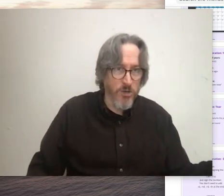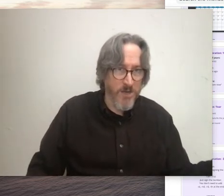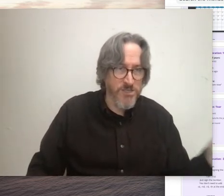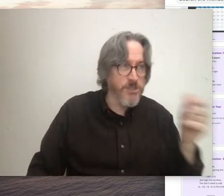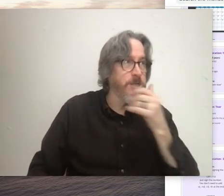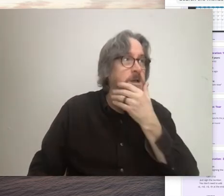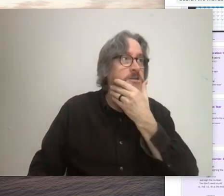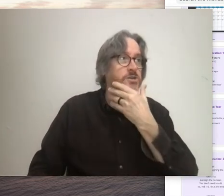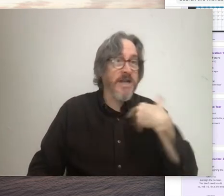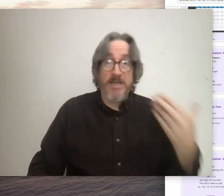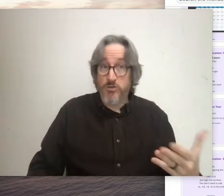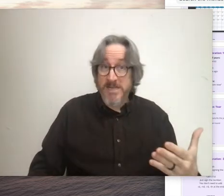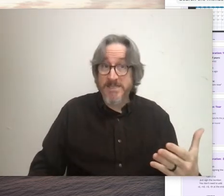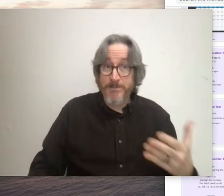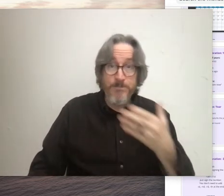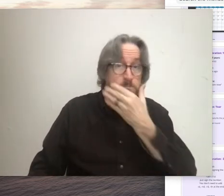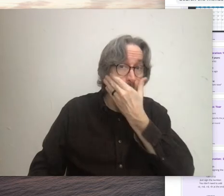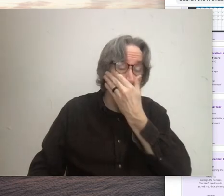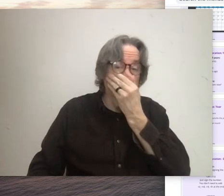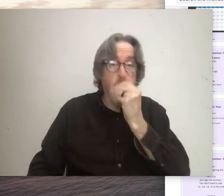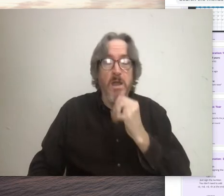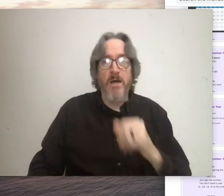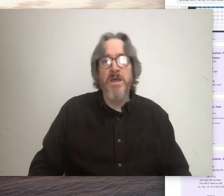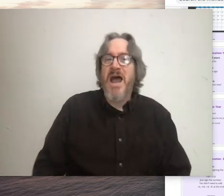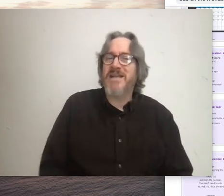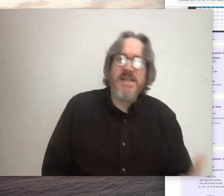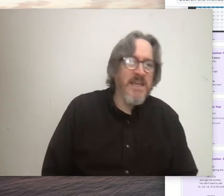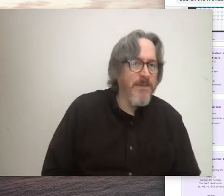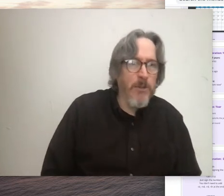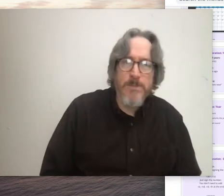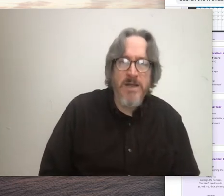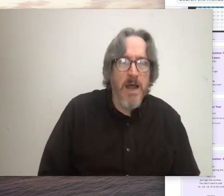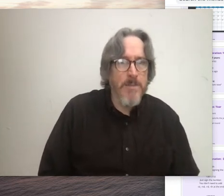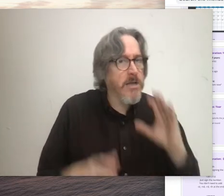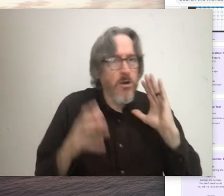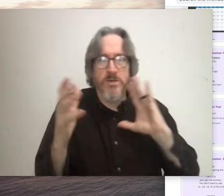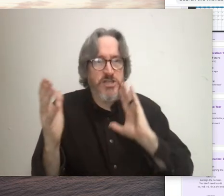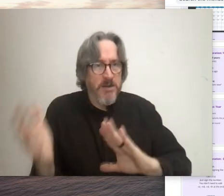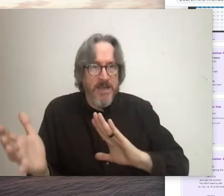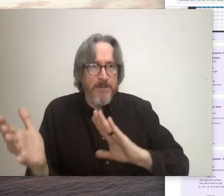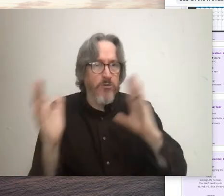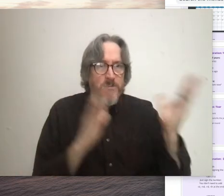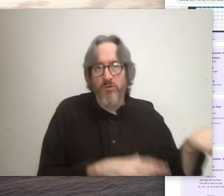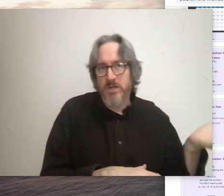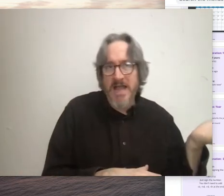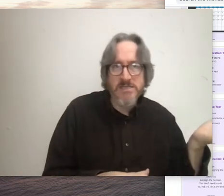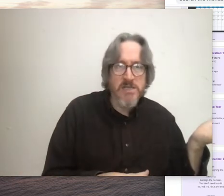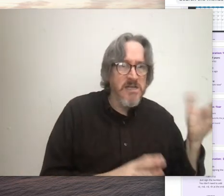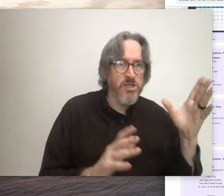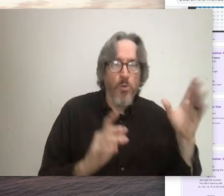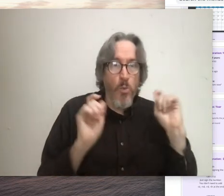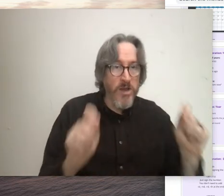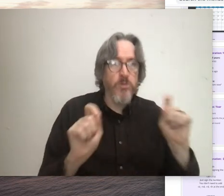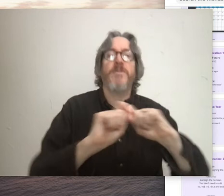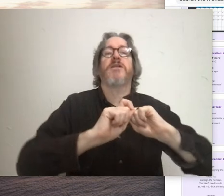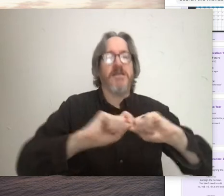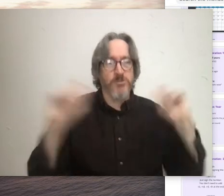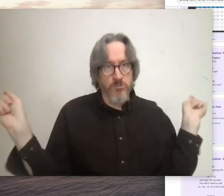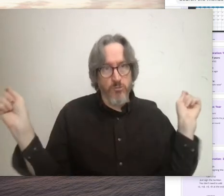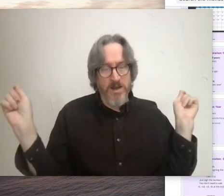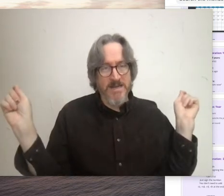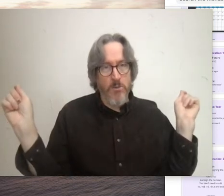write your questions so that I can address them. I'd say email me, but I'm not going to always check my email right before class. So when you